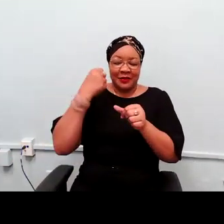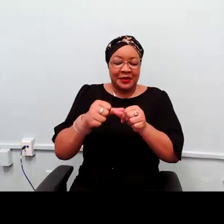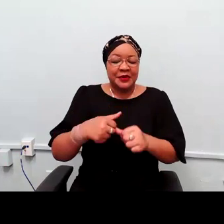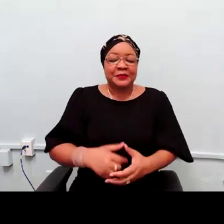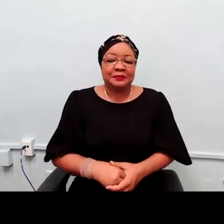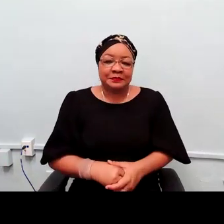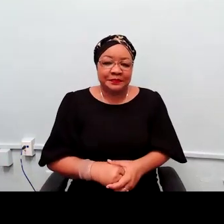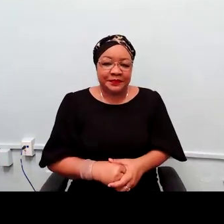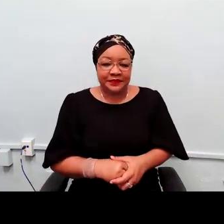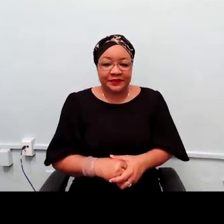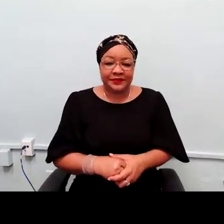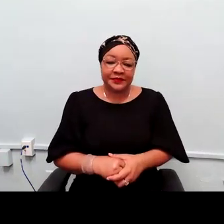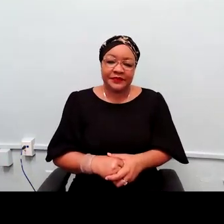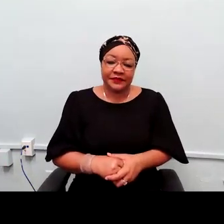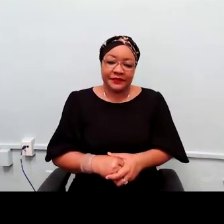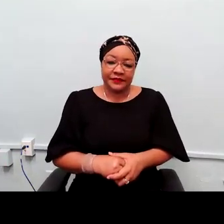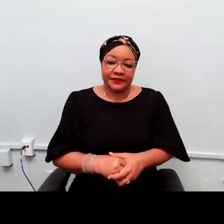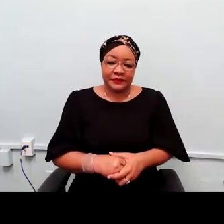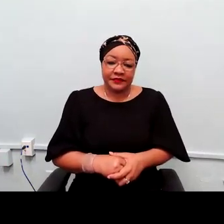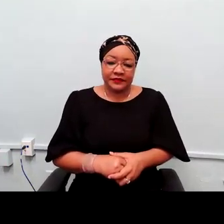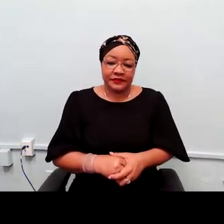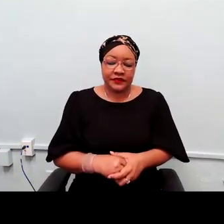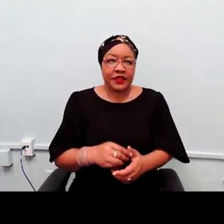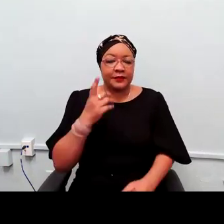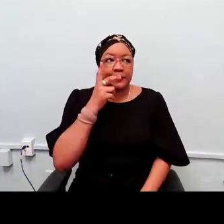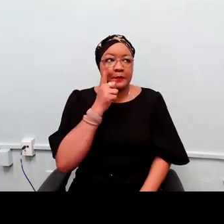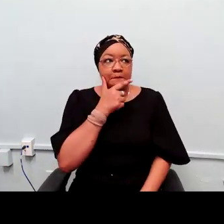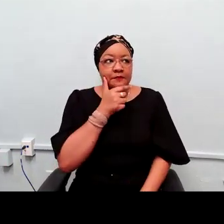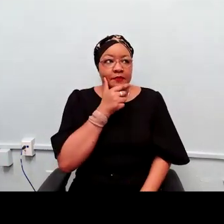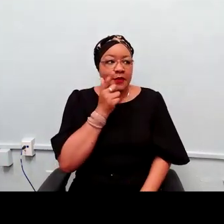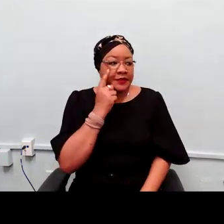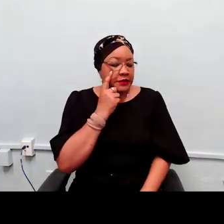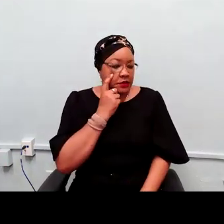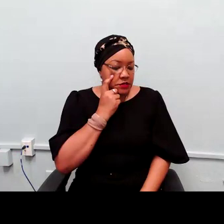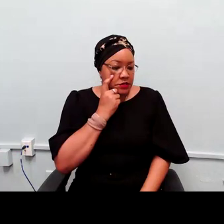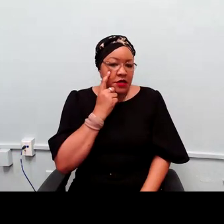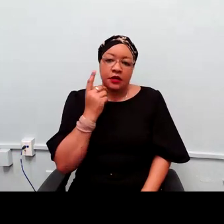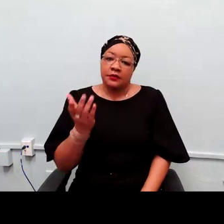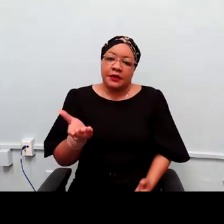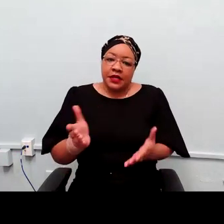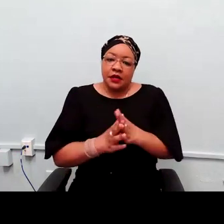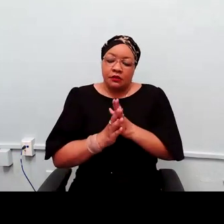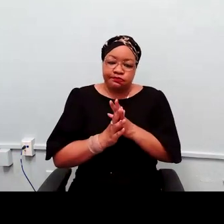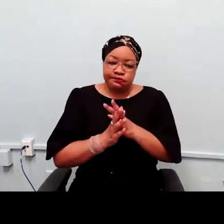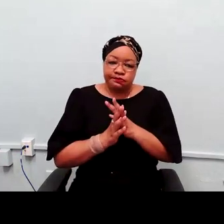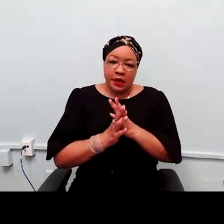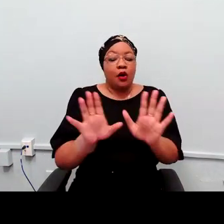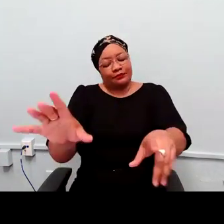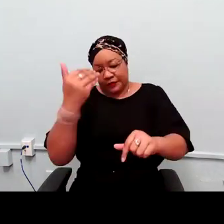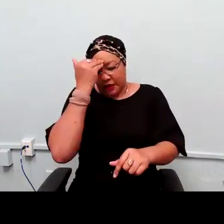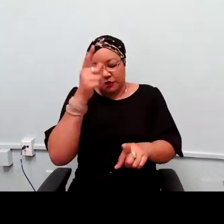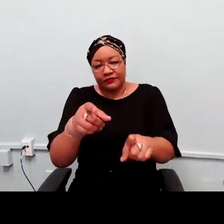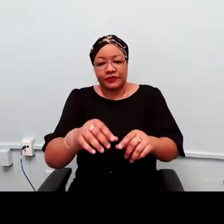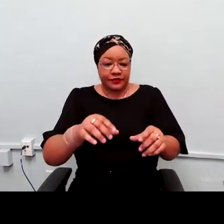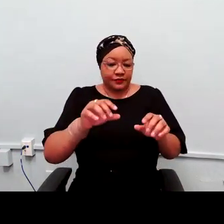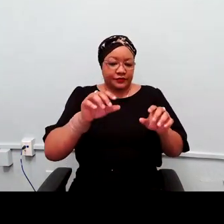So let's see, maybe I'll do, let me think. Oh, I know what I'll do. I'll do